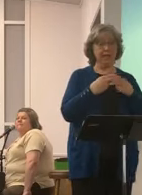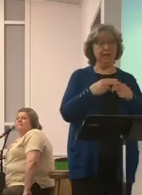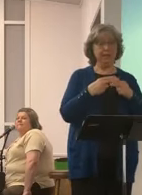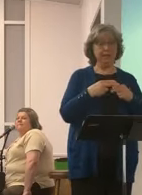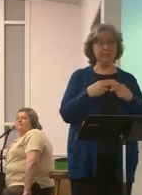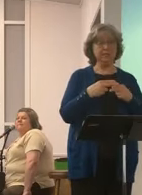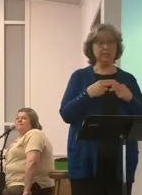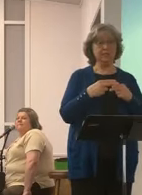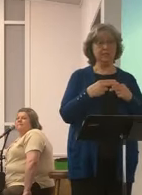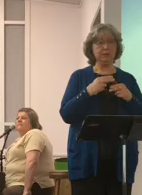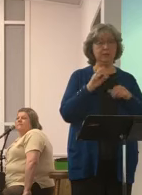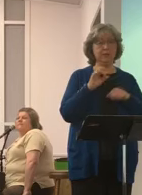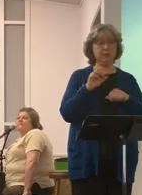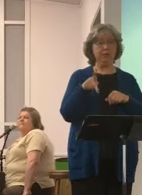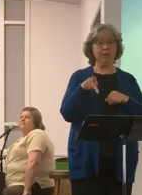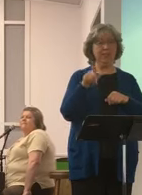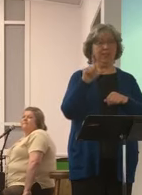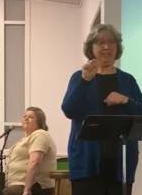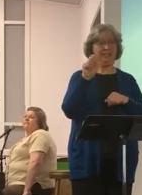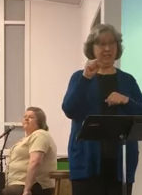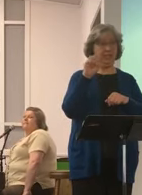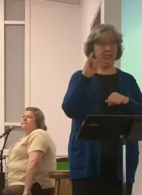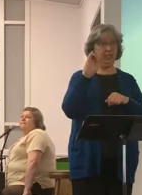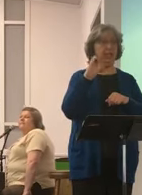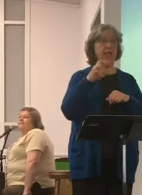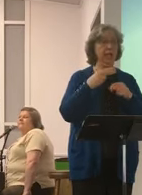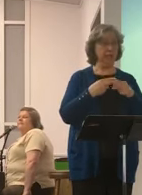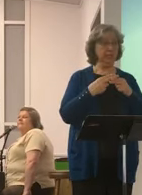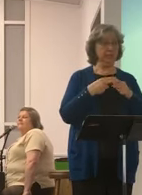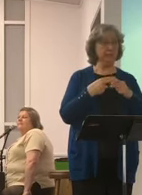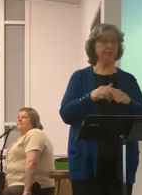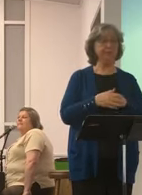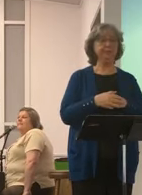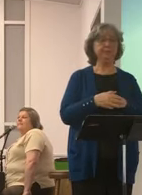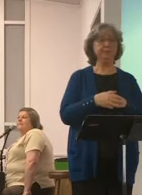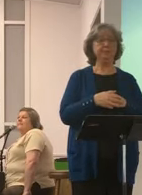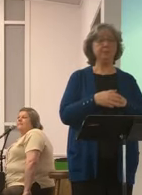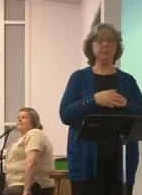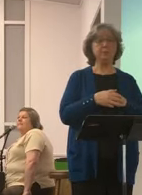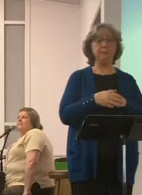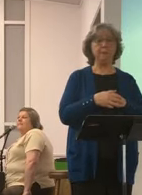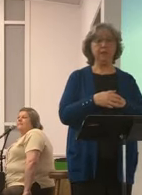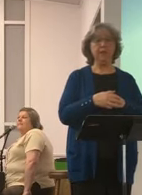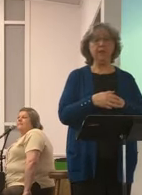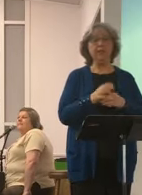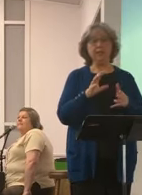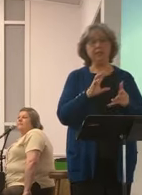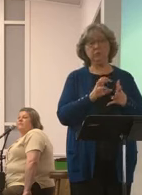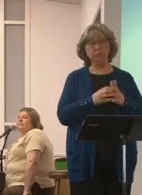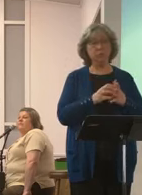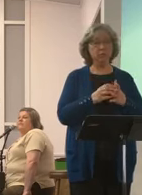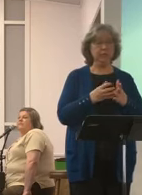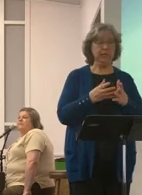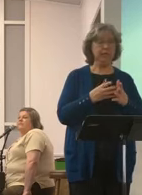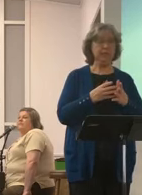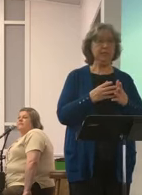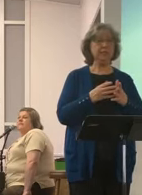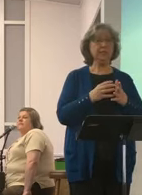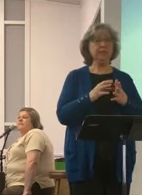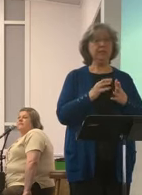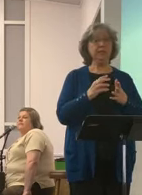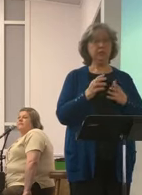need sides, you know, things like Little Debbie packets and cookie packages and